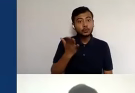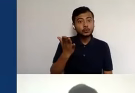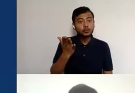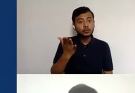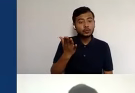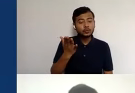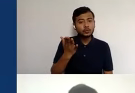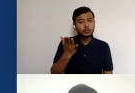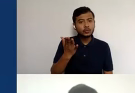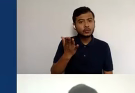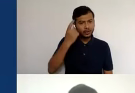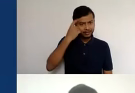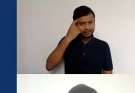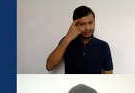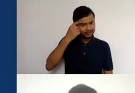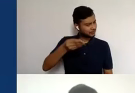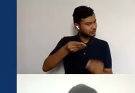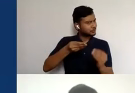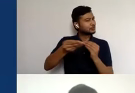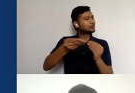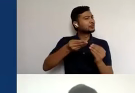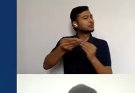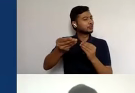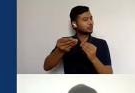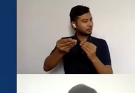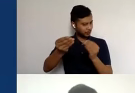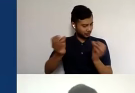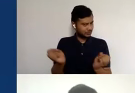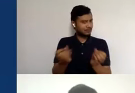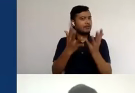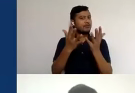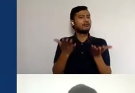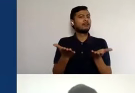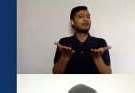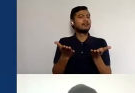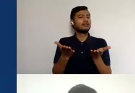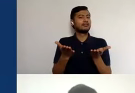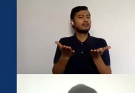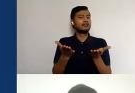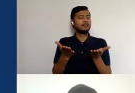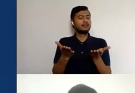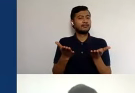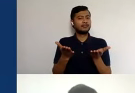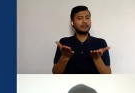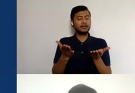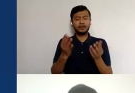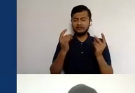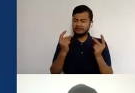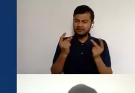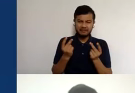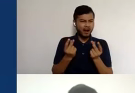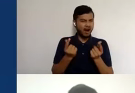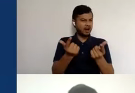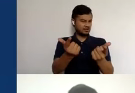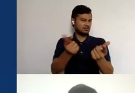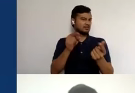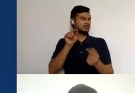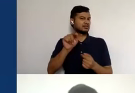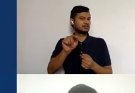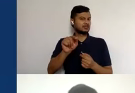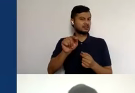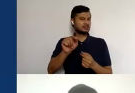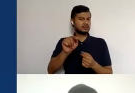around the corner. It will widely be referred to as extreme high throughput as a result of the projected